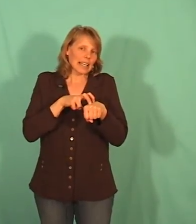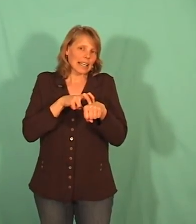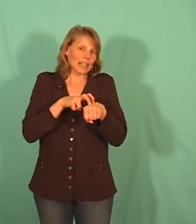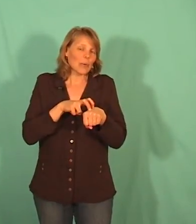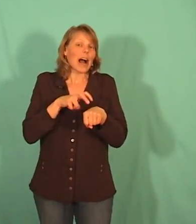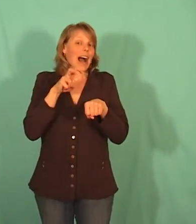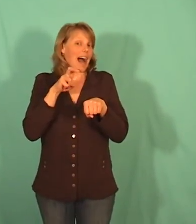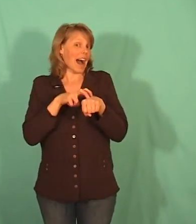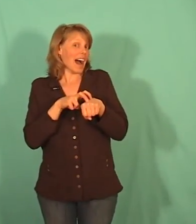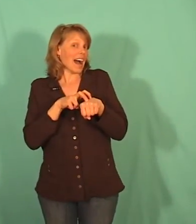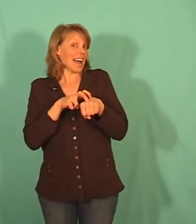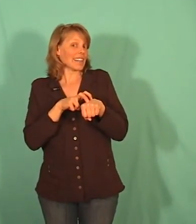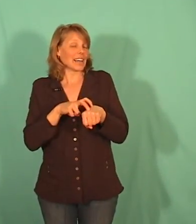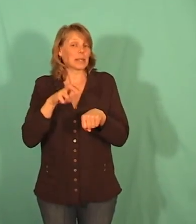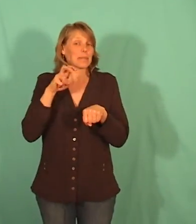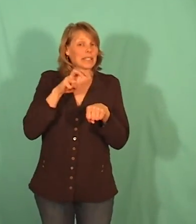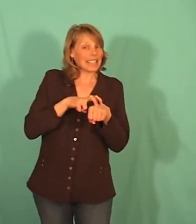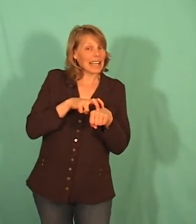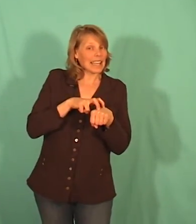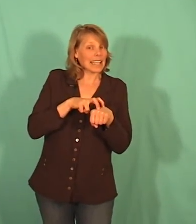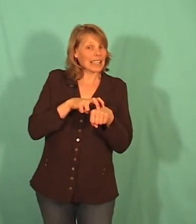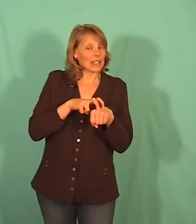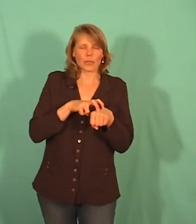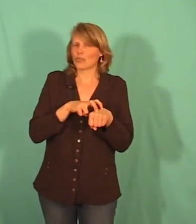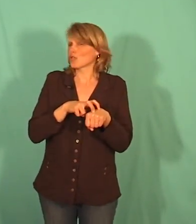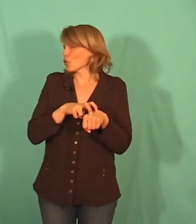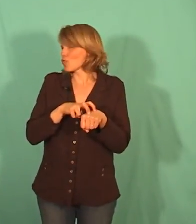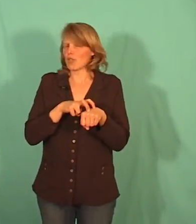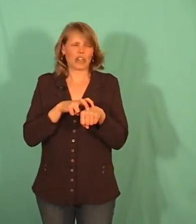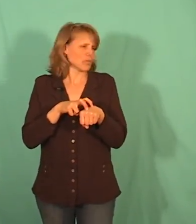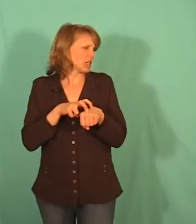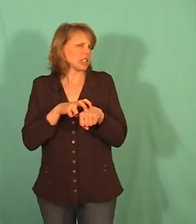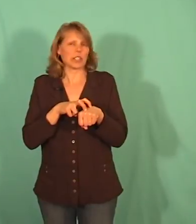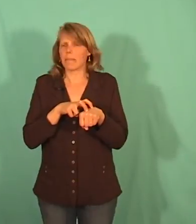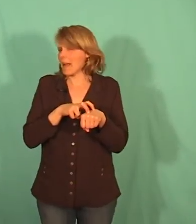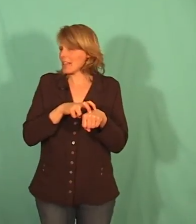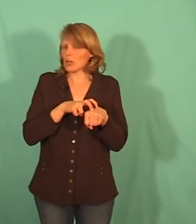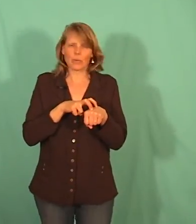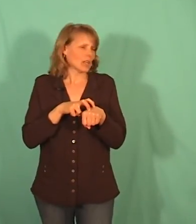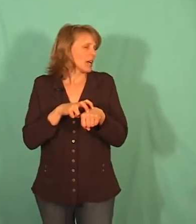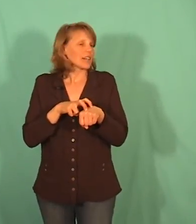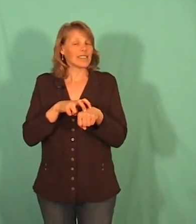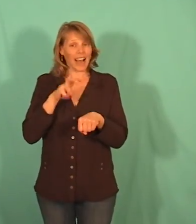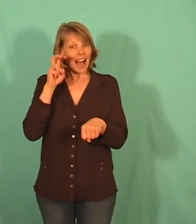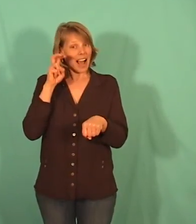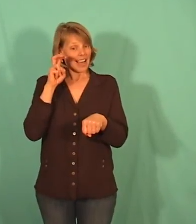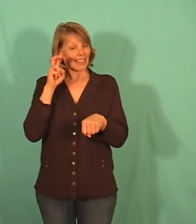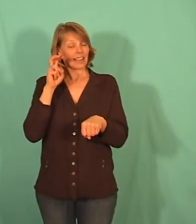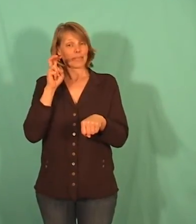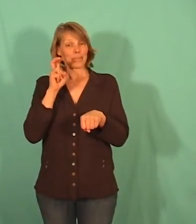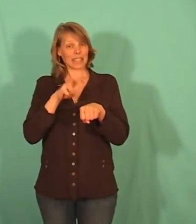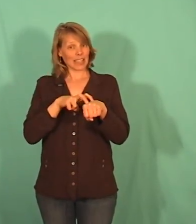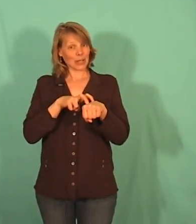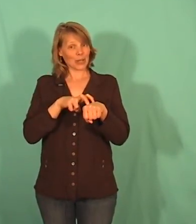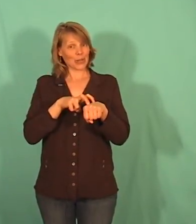potato, I like potatoes. Don't give me tomatoes, 'cause I like potatoes.